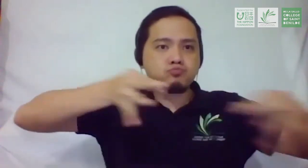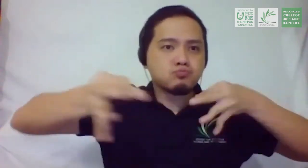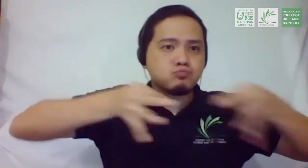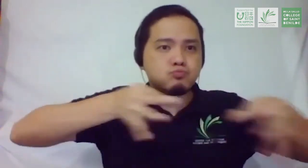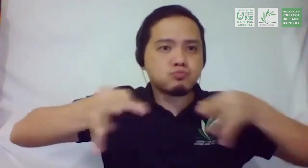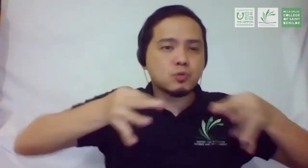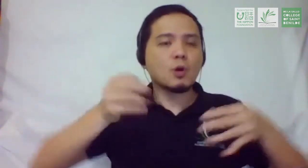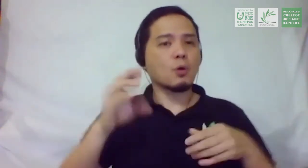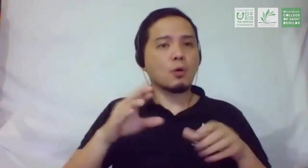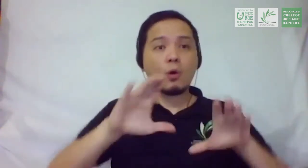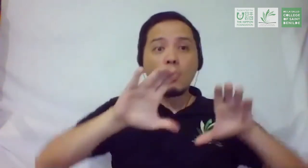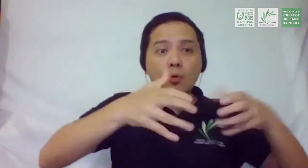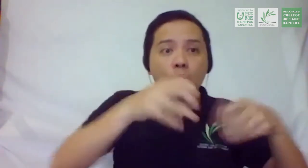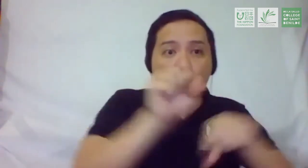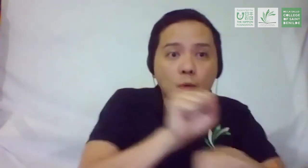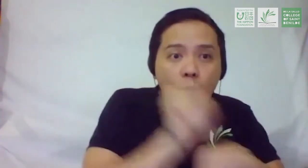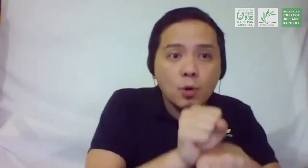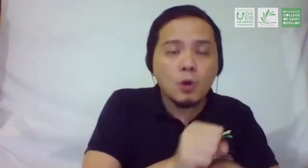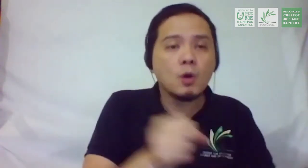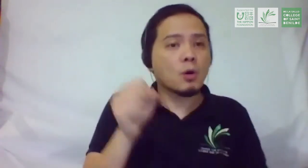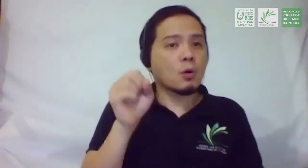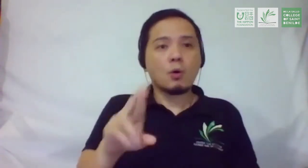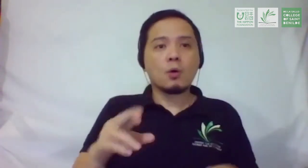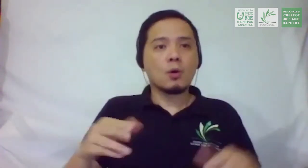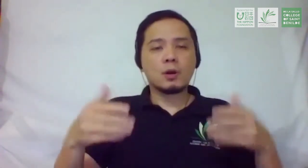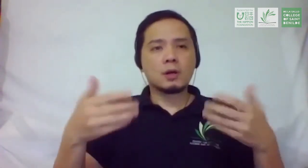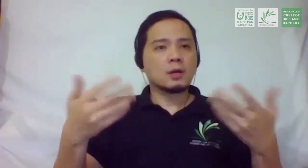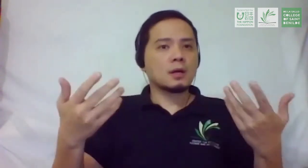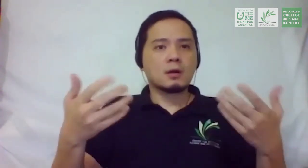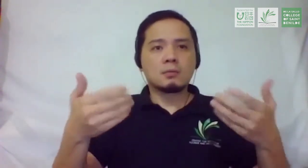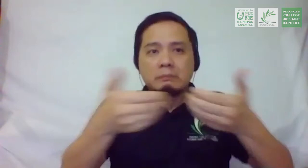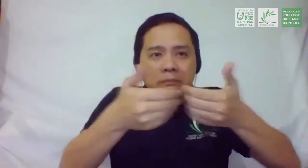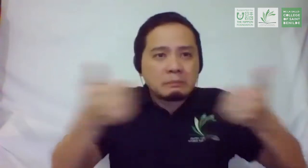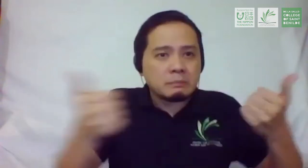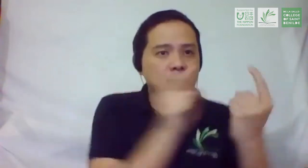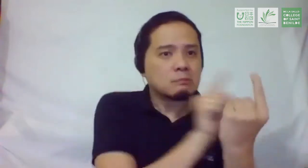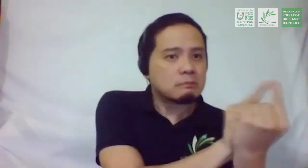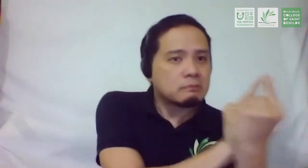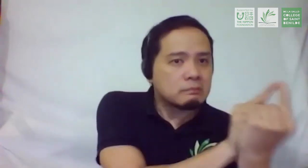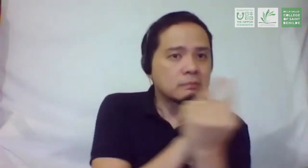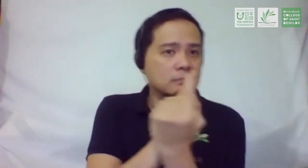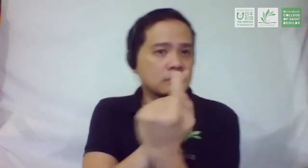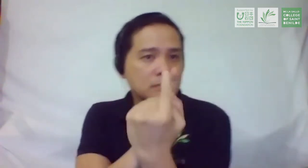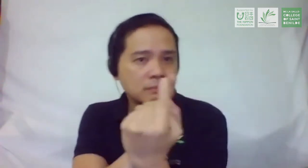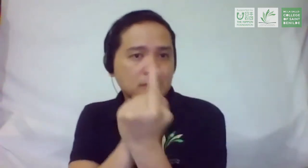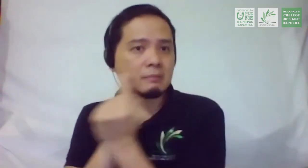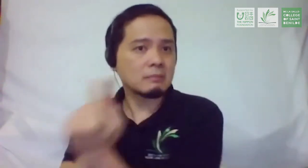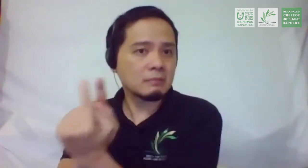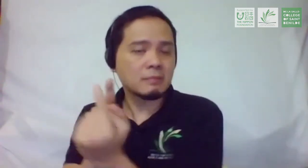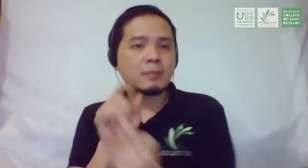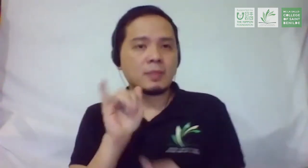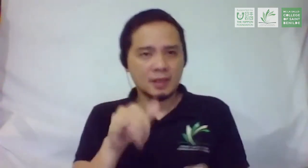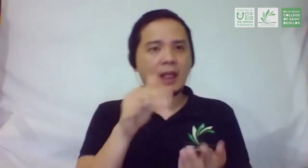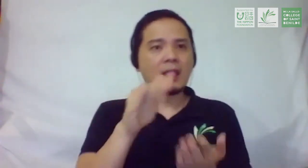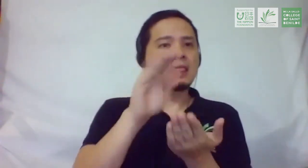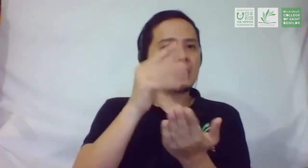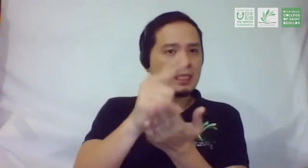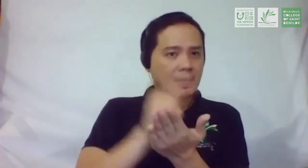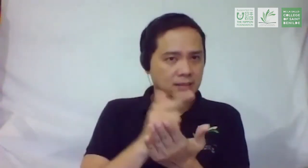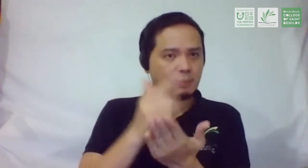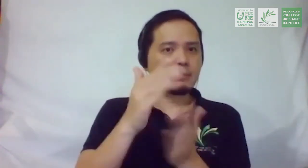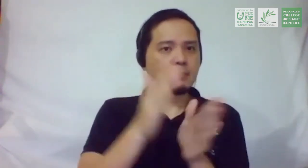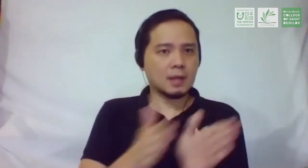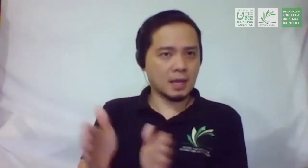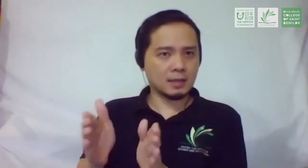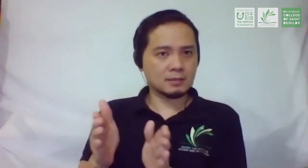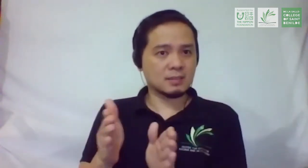and teach the other students as part of the class? How much time will you spend on this? That's different from the